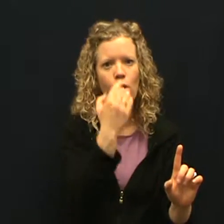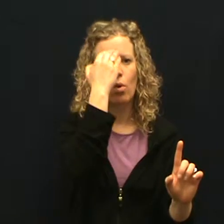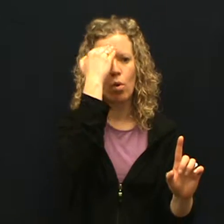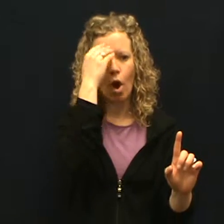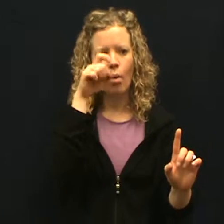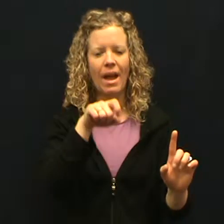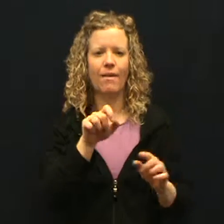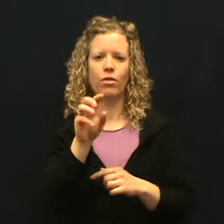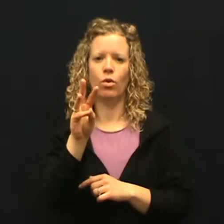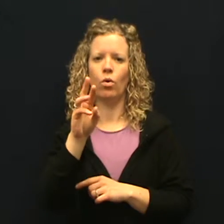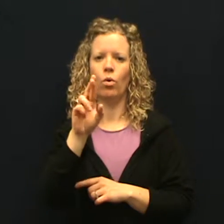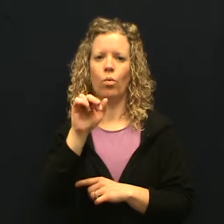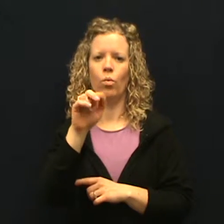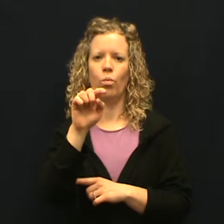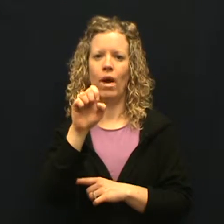So again, the two steps to